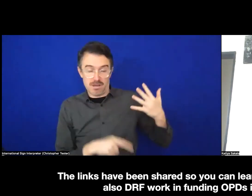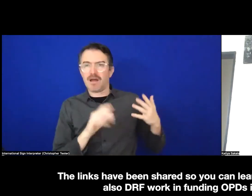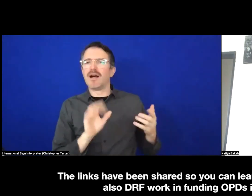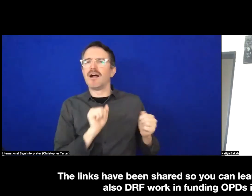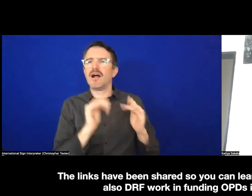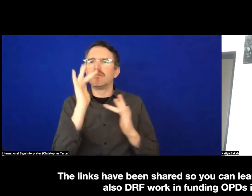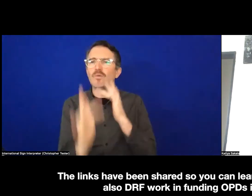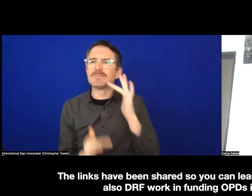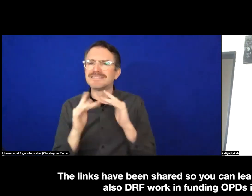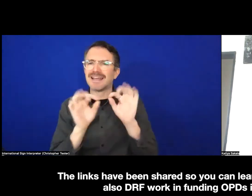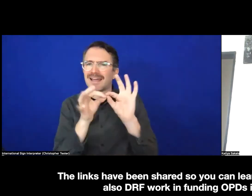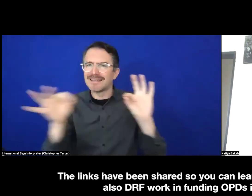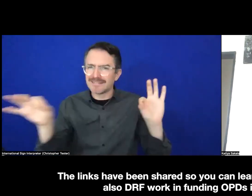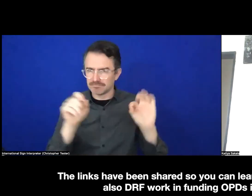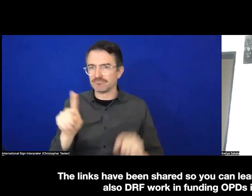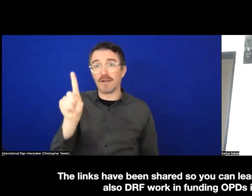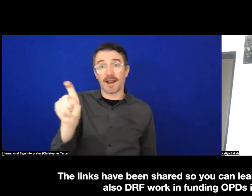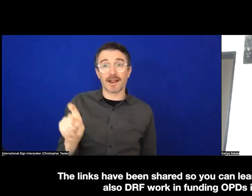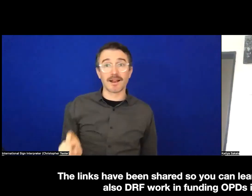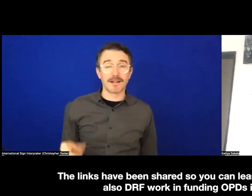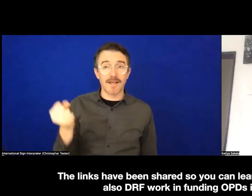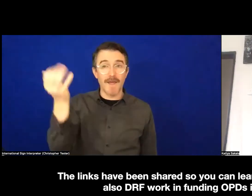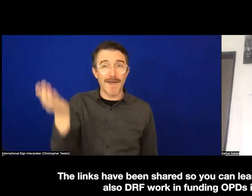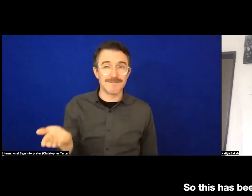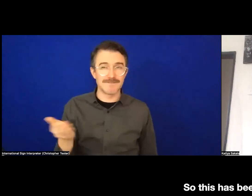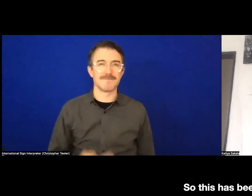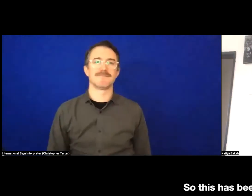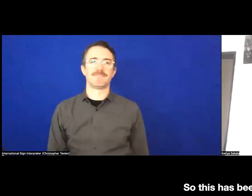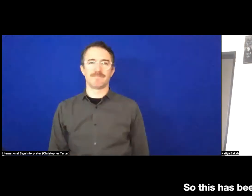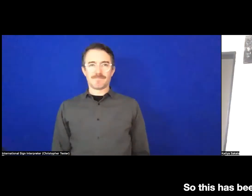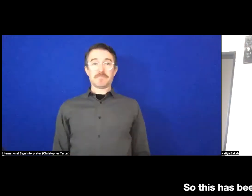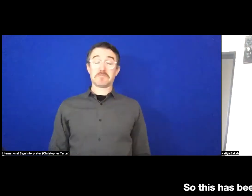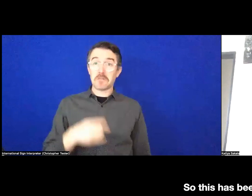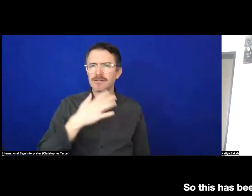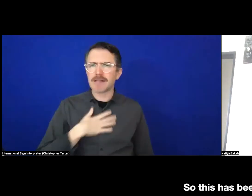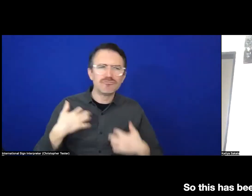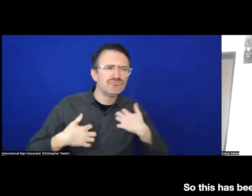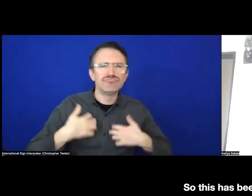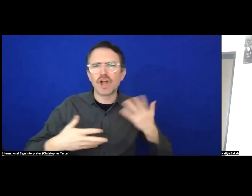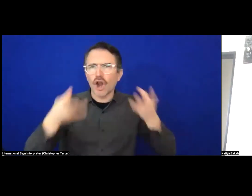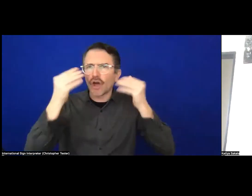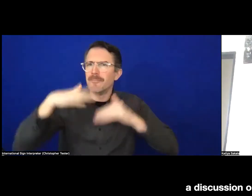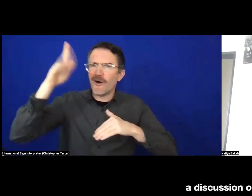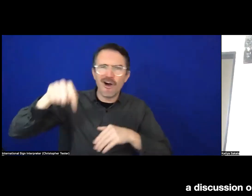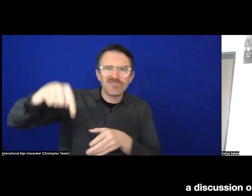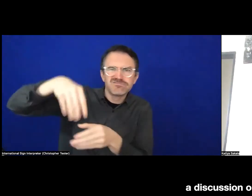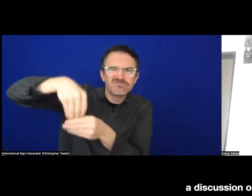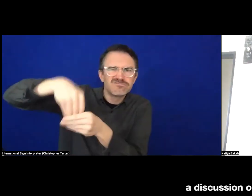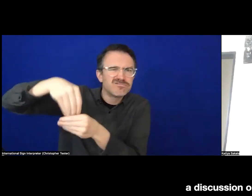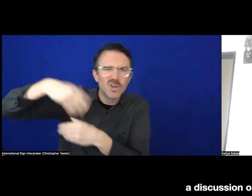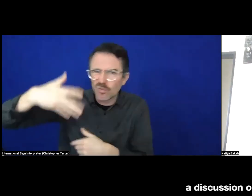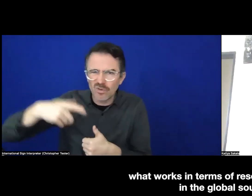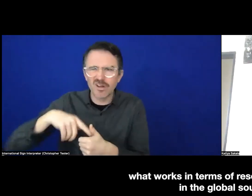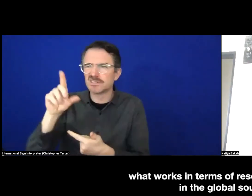more about their work and also their DRF work in funding OPDs in the Global South. So this has been